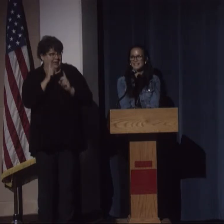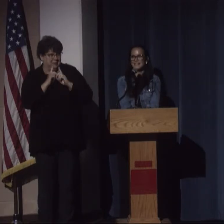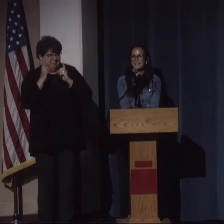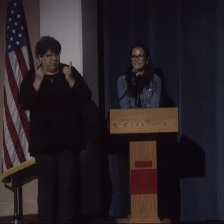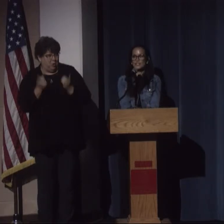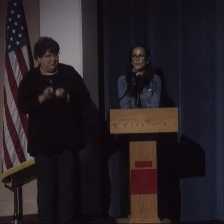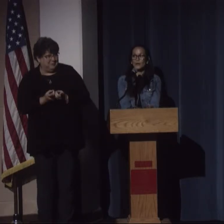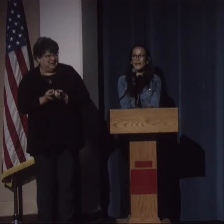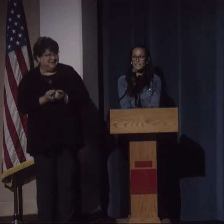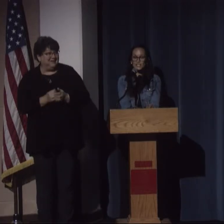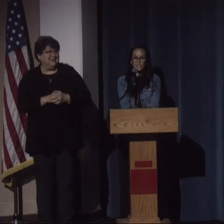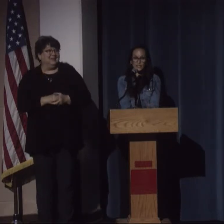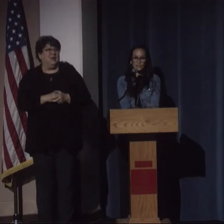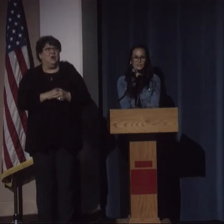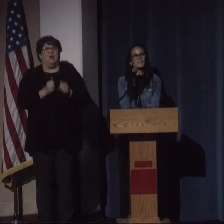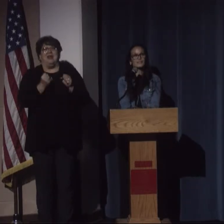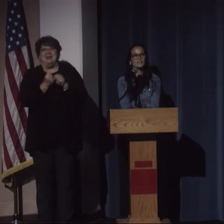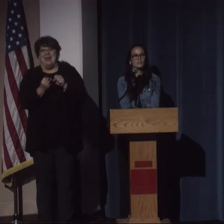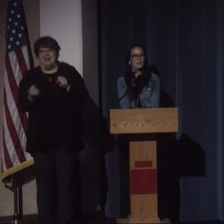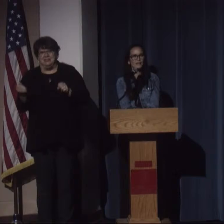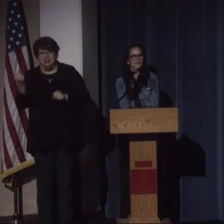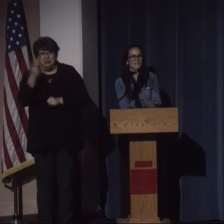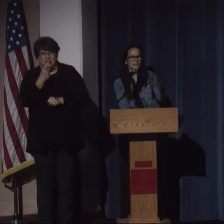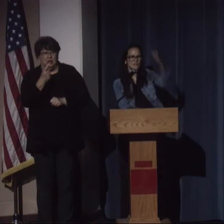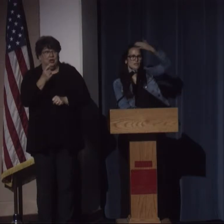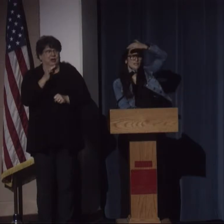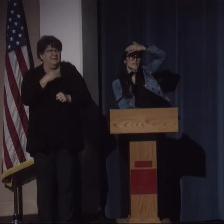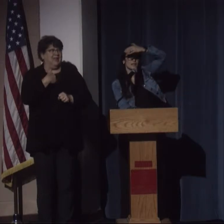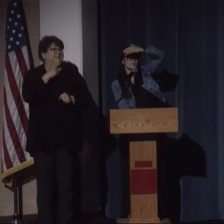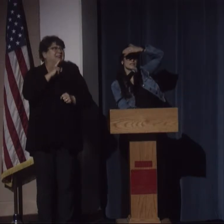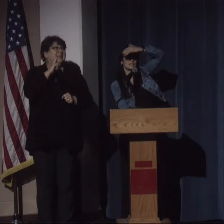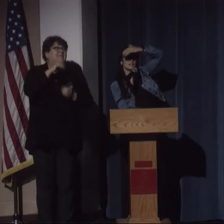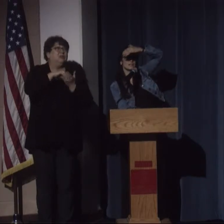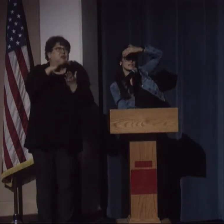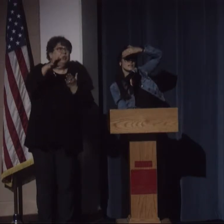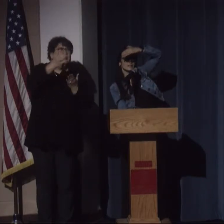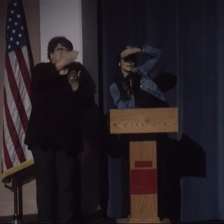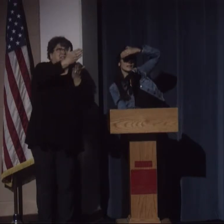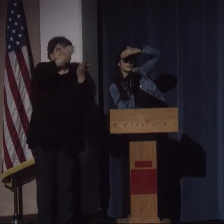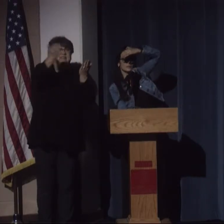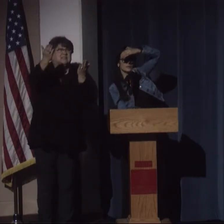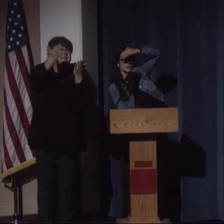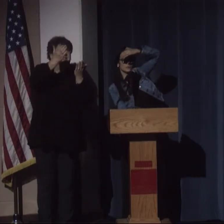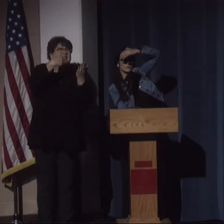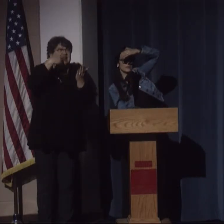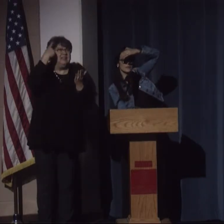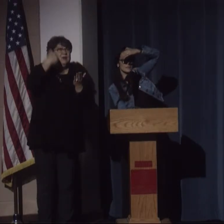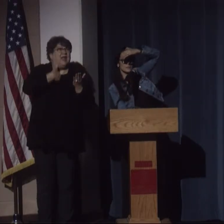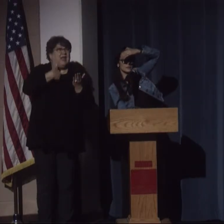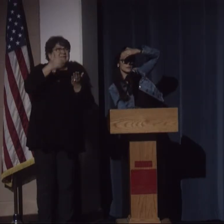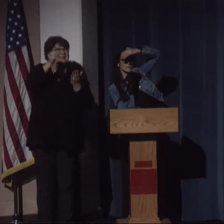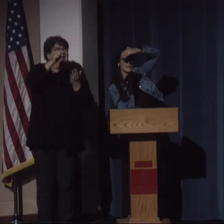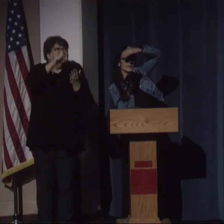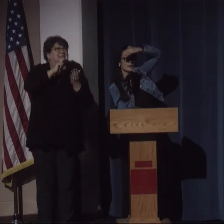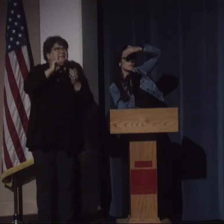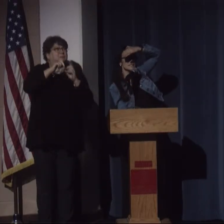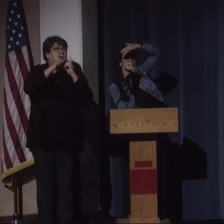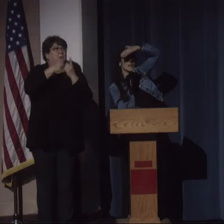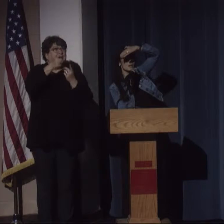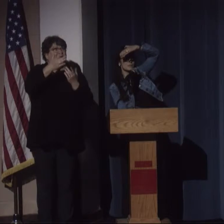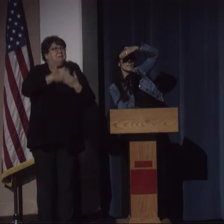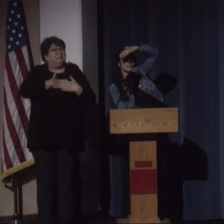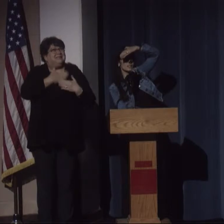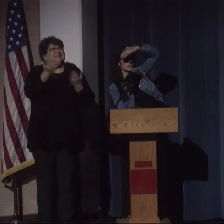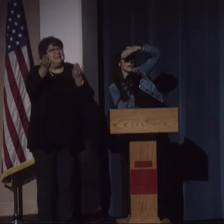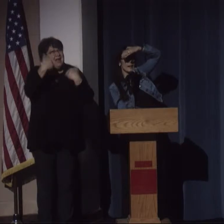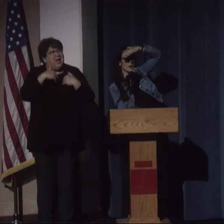department. So next year, if we have any deaf students upstairs, I think we do. Yes, we do. Please